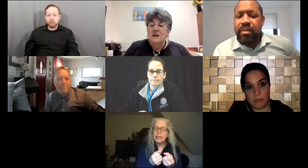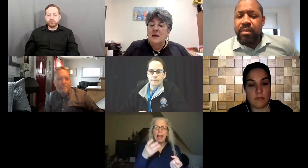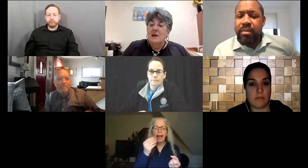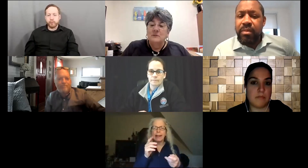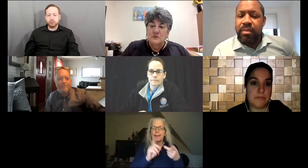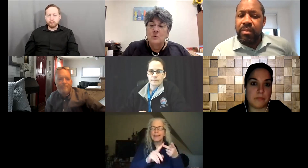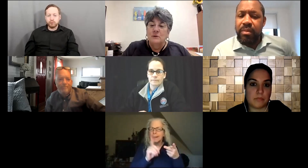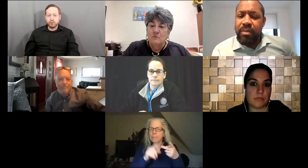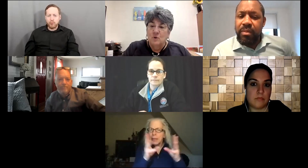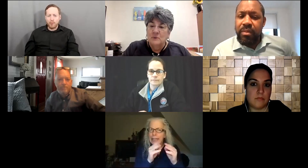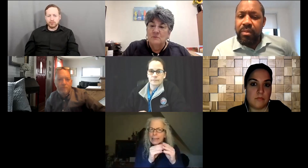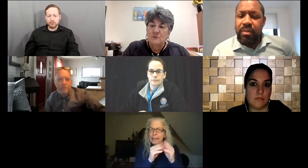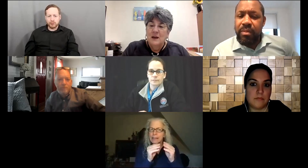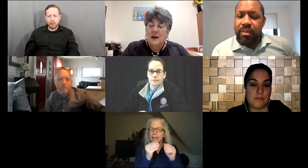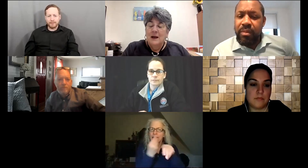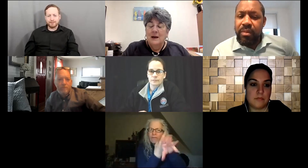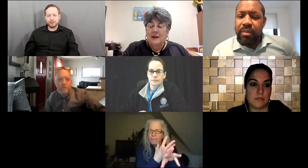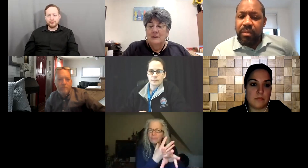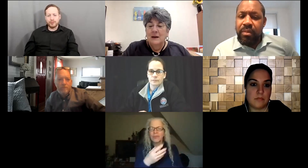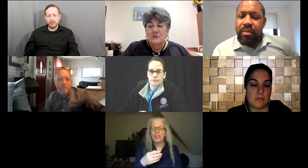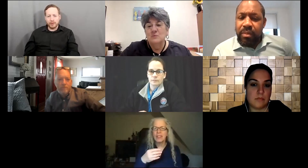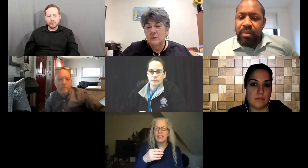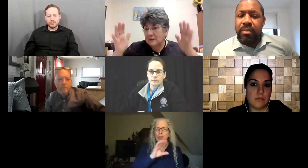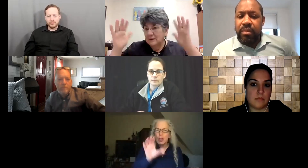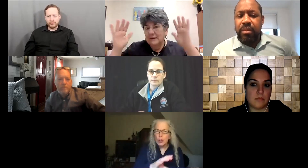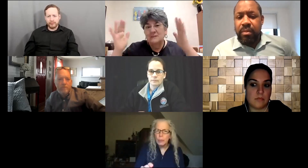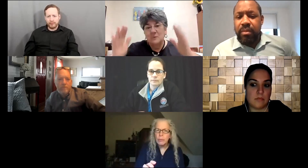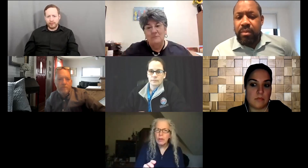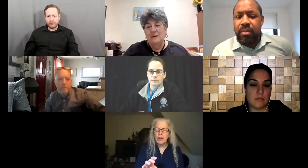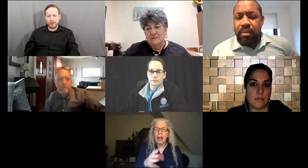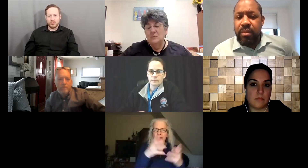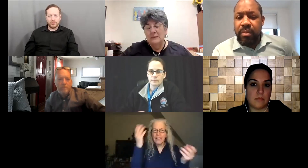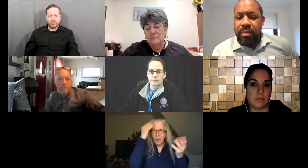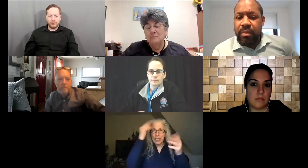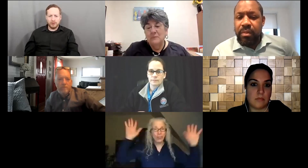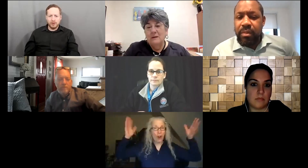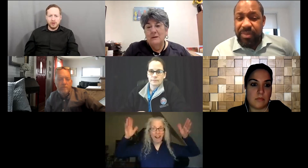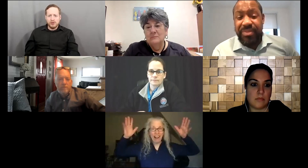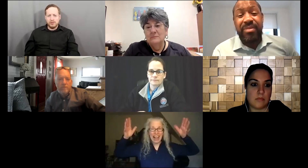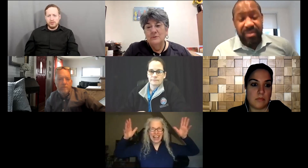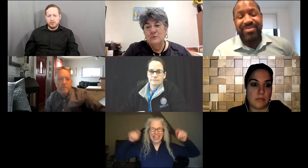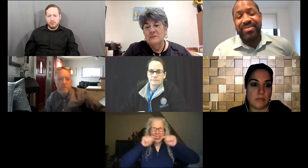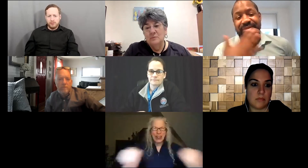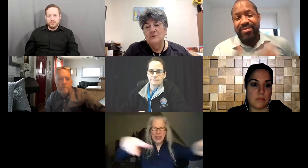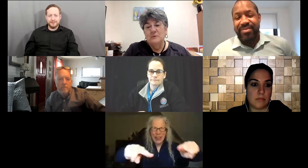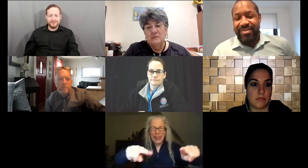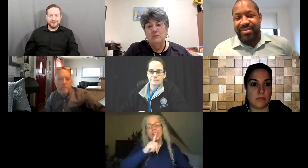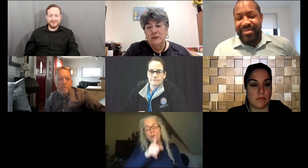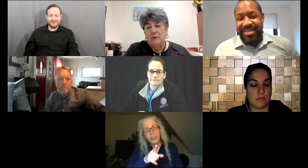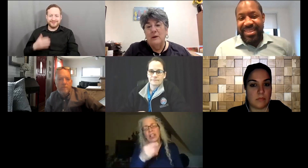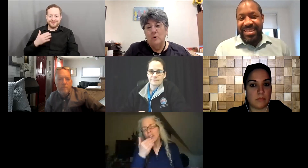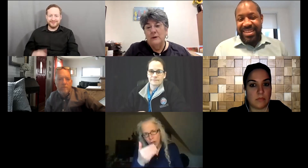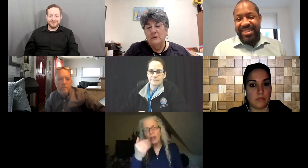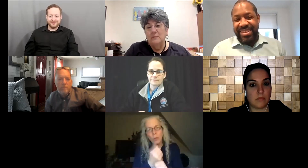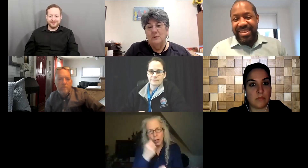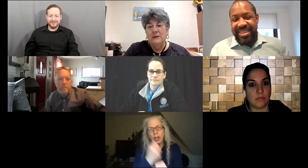meetings have been so informative. I just really, hands waving. It's really, you've been doing some really